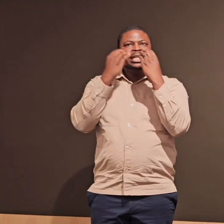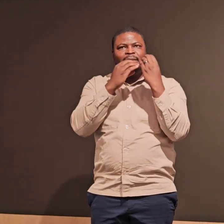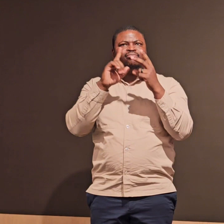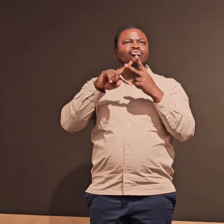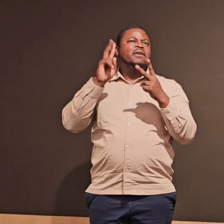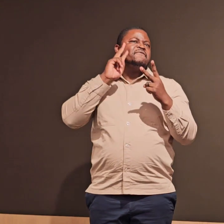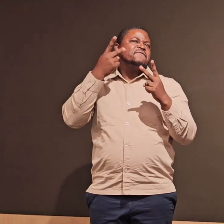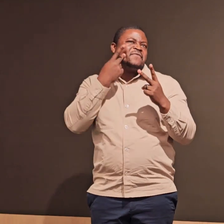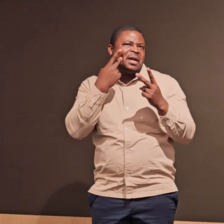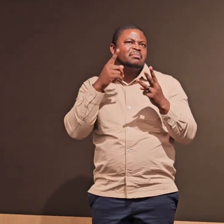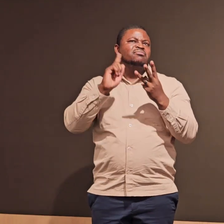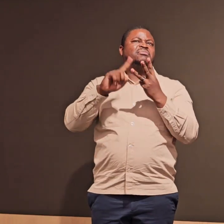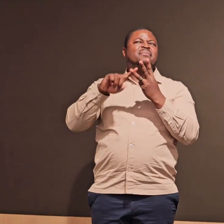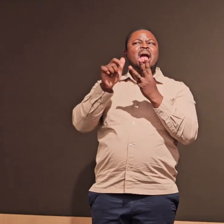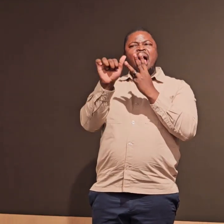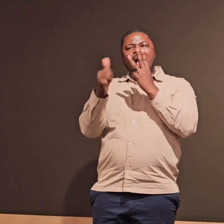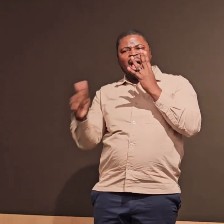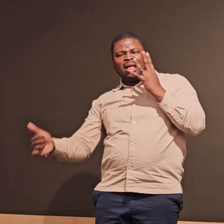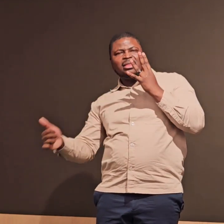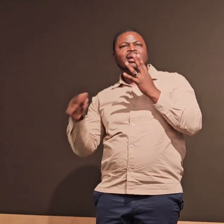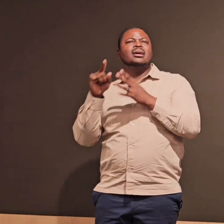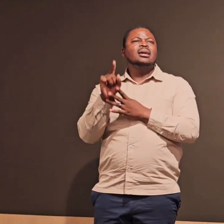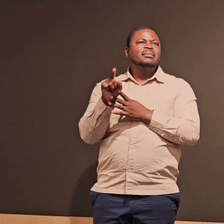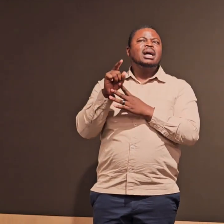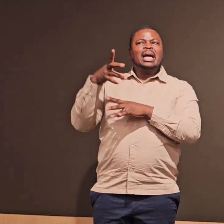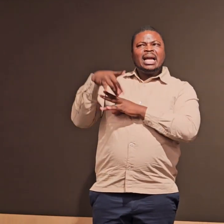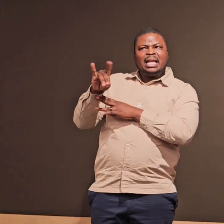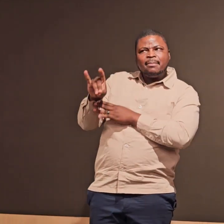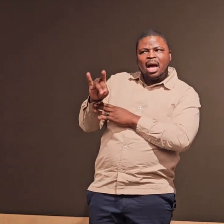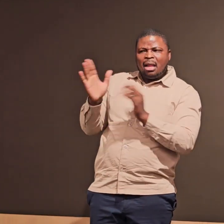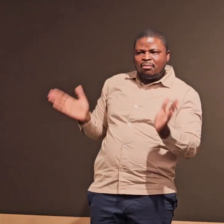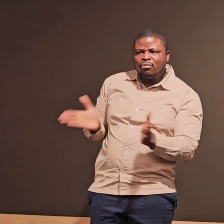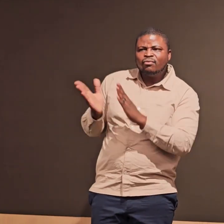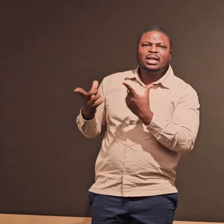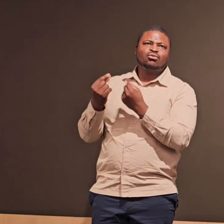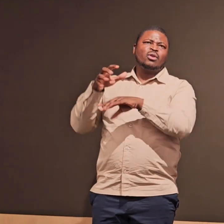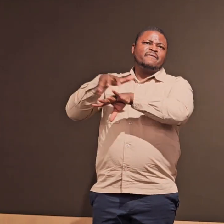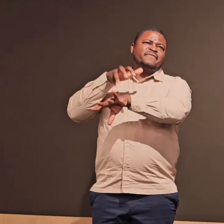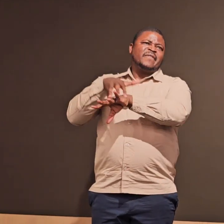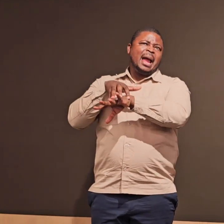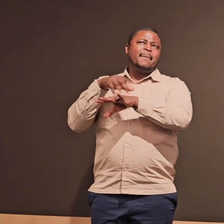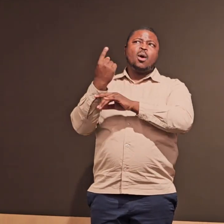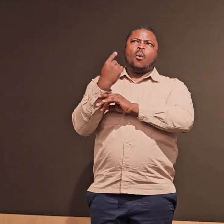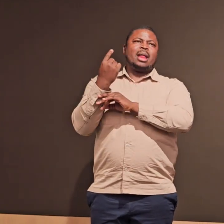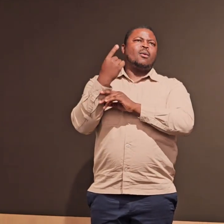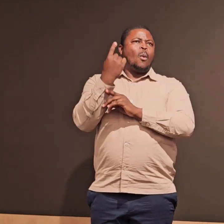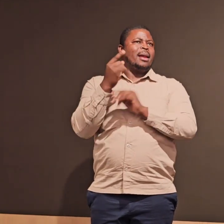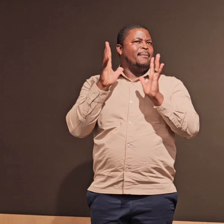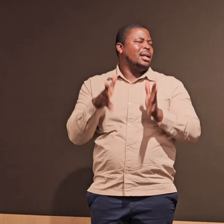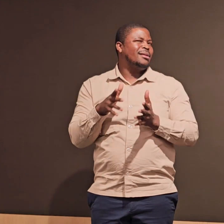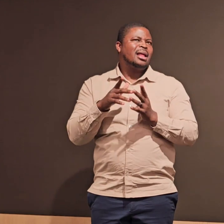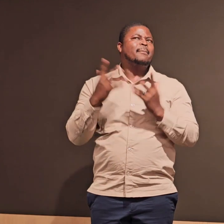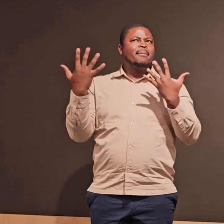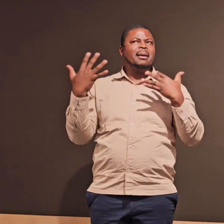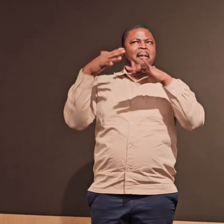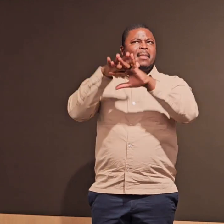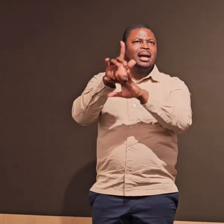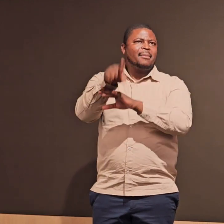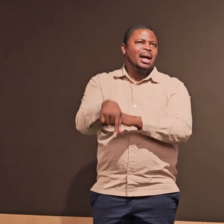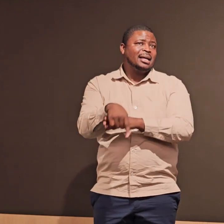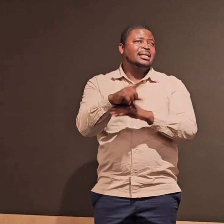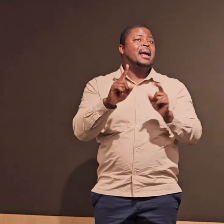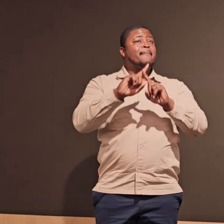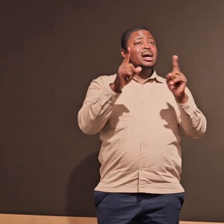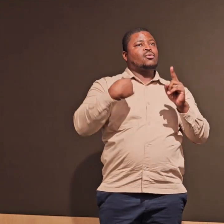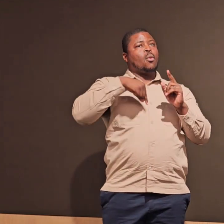so that they can eat well? And then we are also, as Darrell, working on the National Food and Security Plan 2024-2029, which we